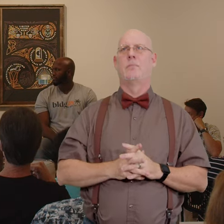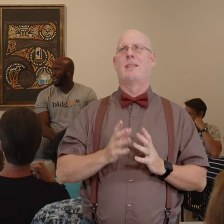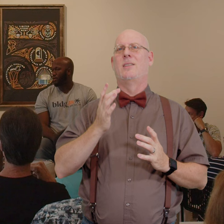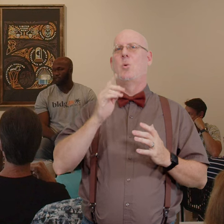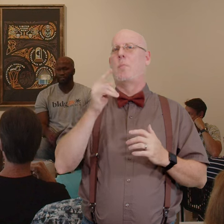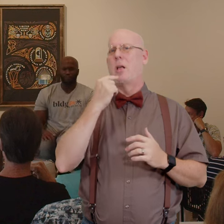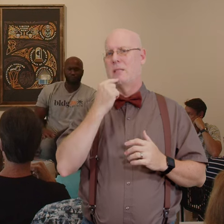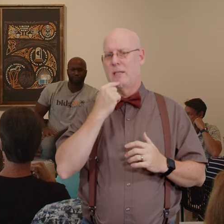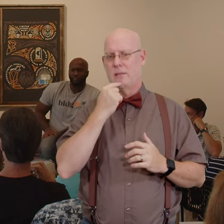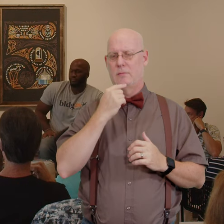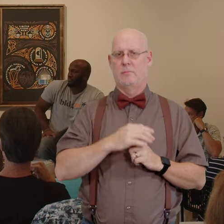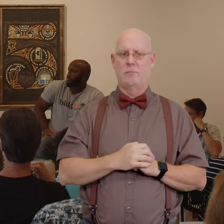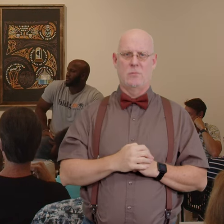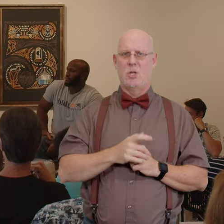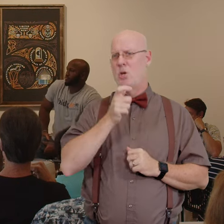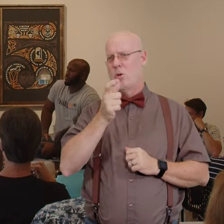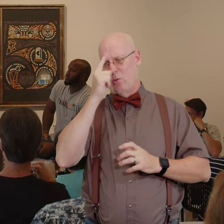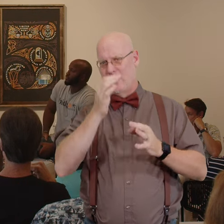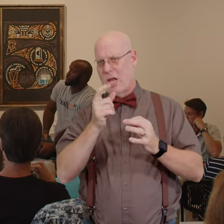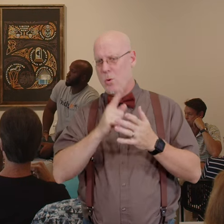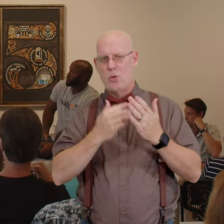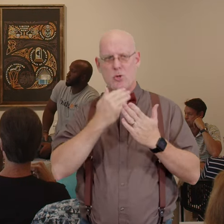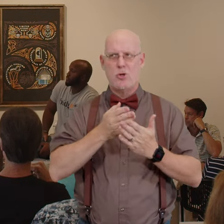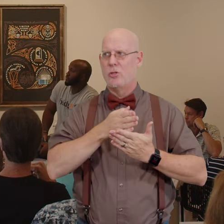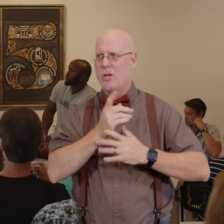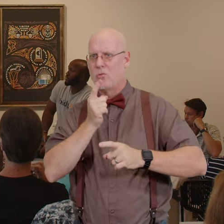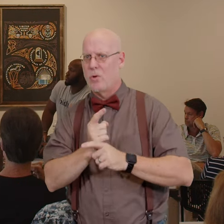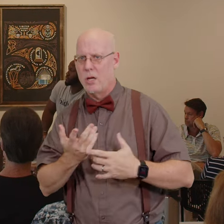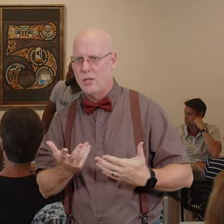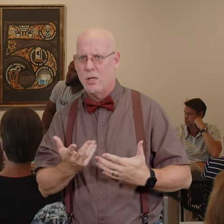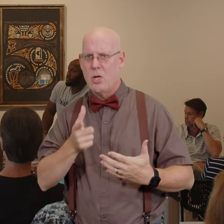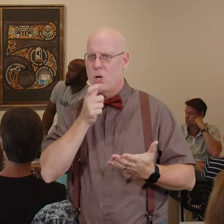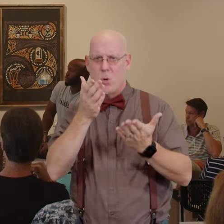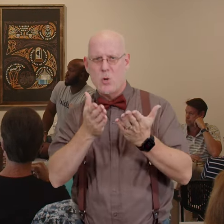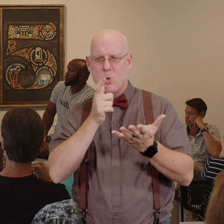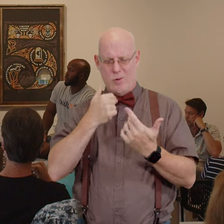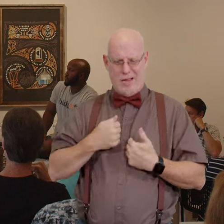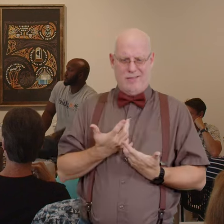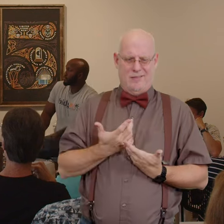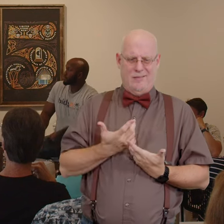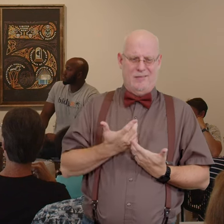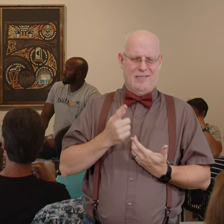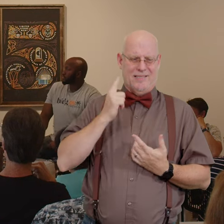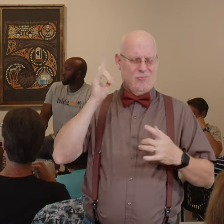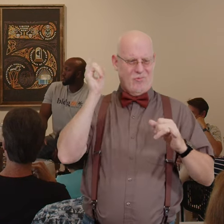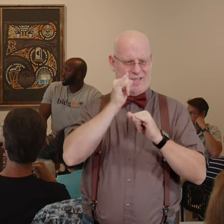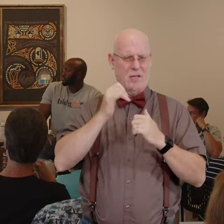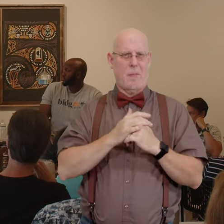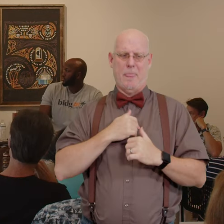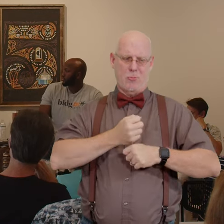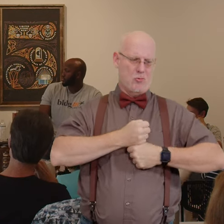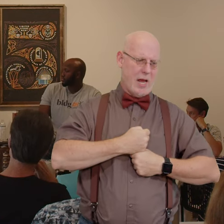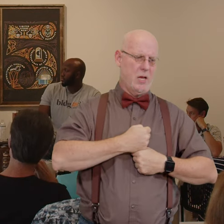I mean, that's kind of what Paul's saying in Romans 9. Like, who are you to decide what's good or what's just or what's right? Like, who are you? Who am I? Like, that sounds ridiculous. Like, I'm